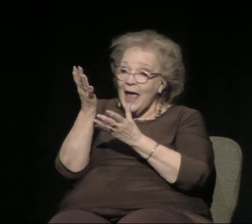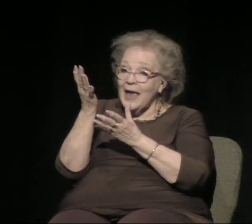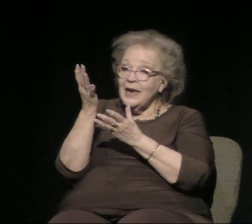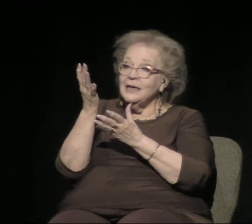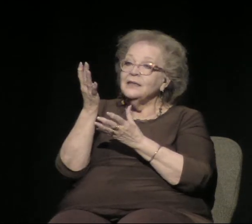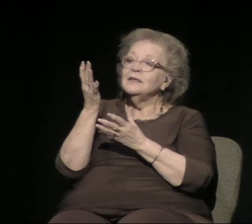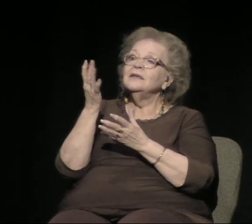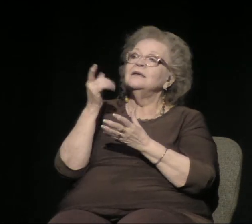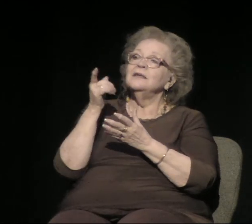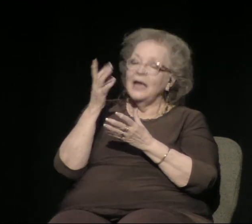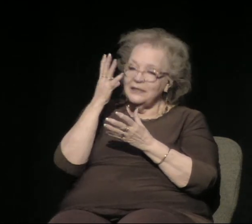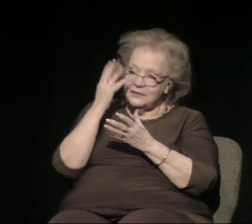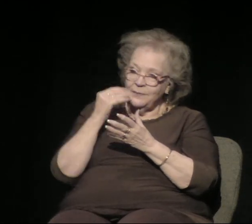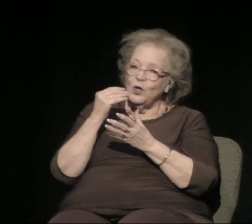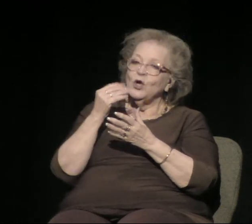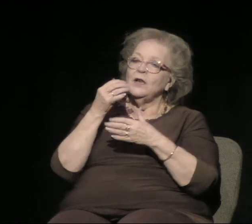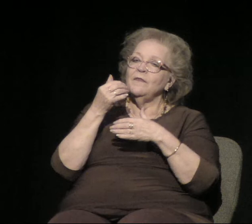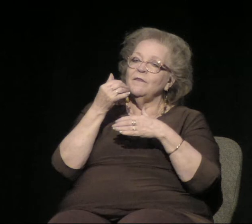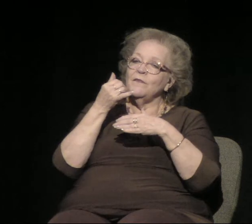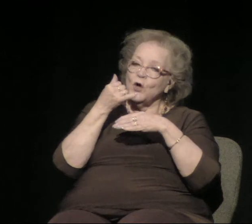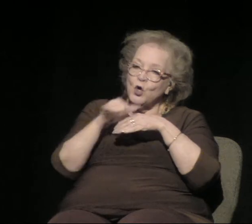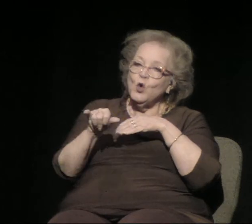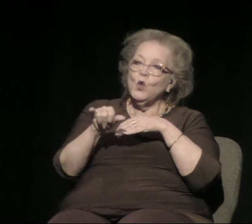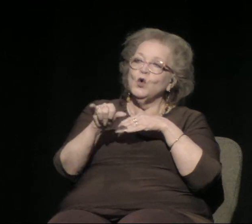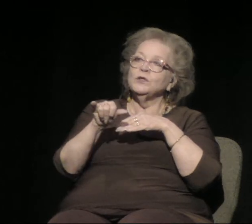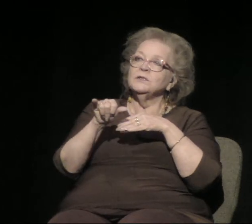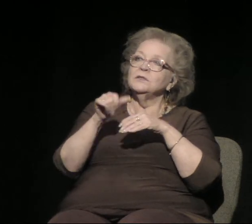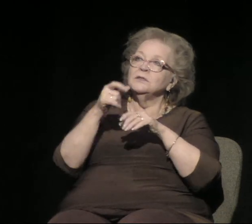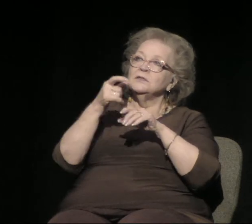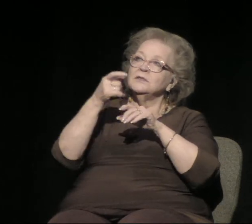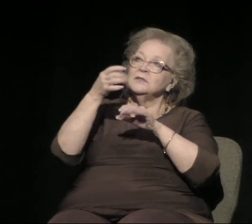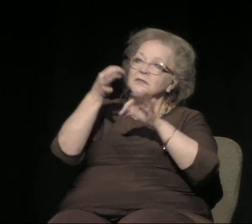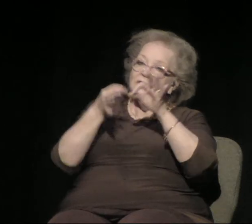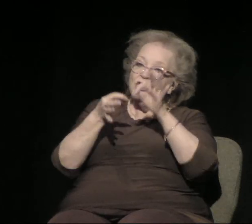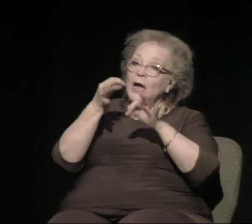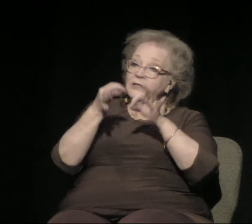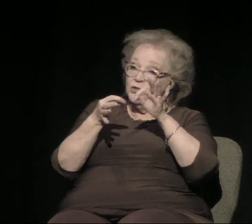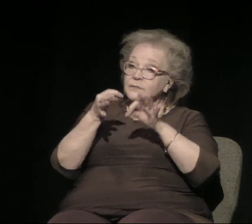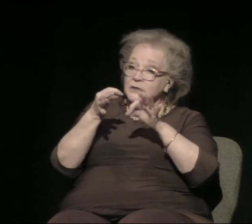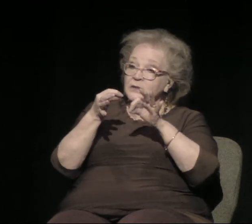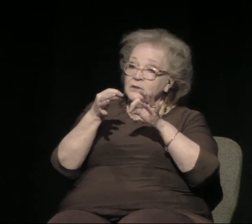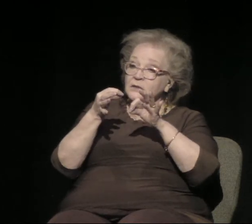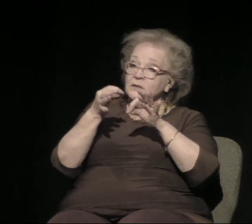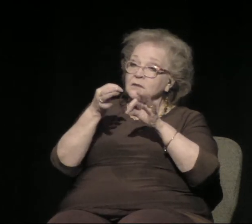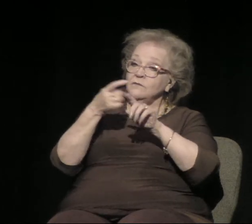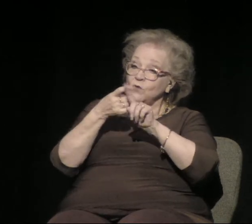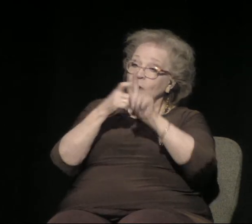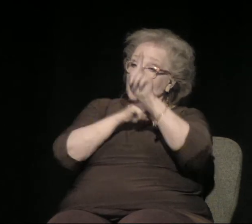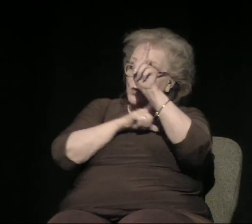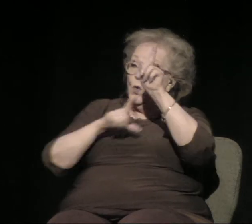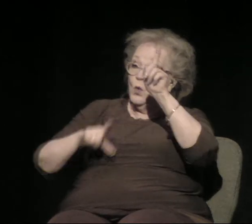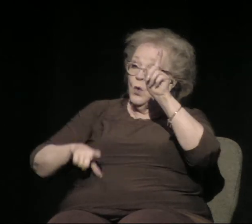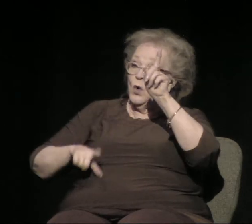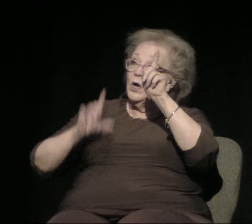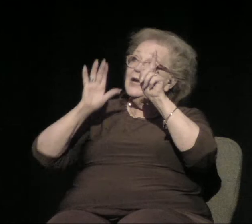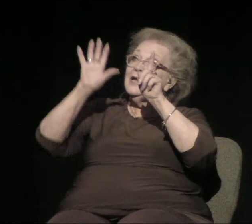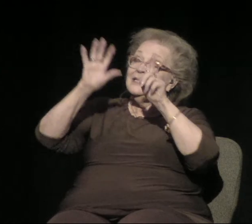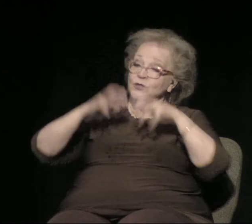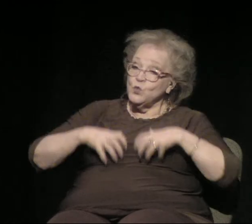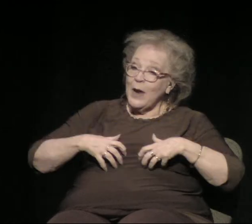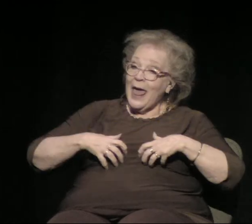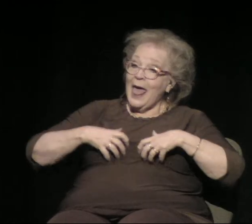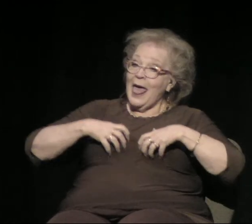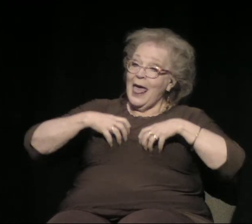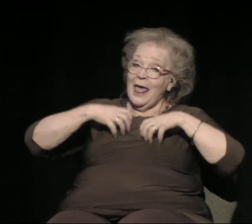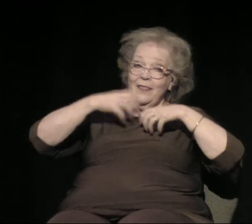we have experienced the curses and sworn judgments of the Lord." God poured his wrath out upon